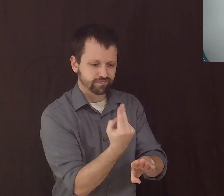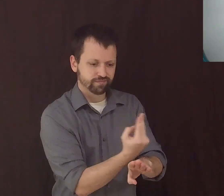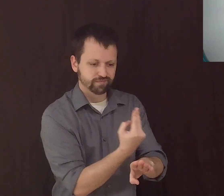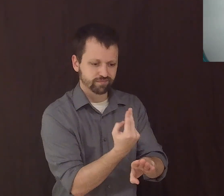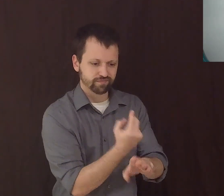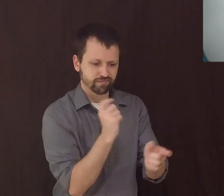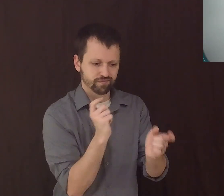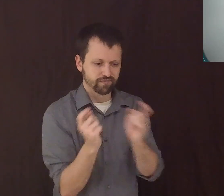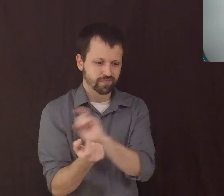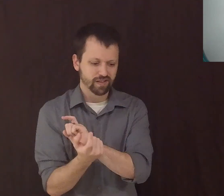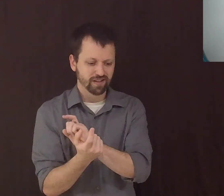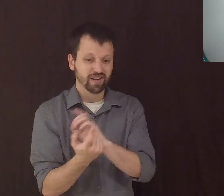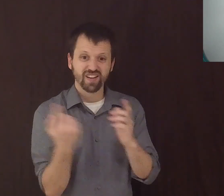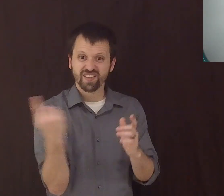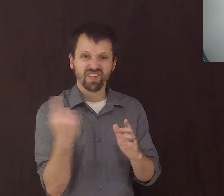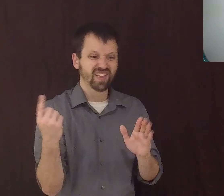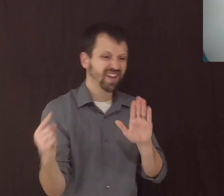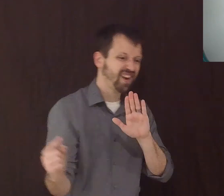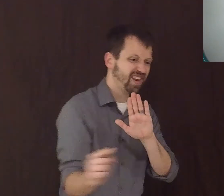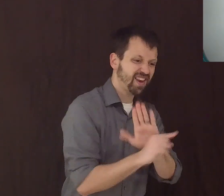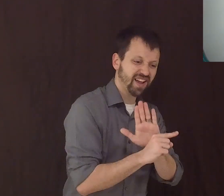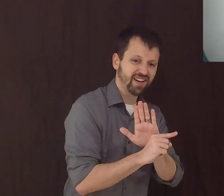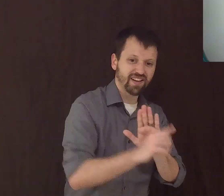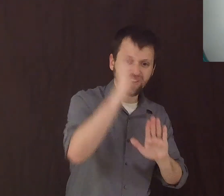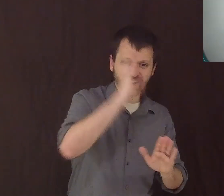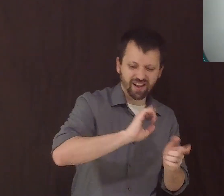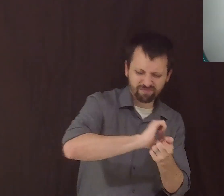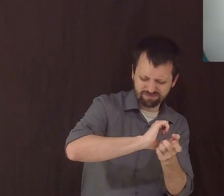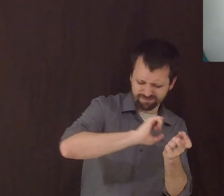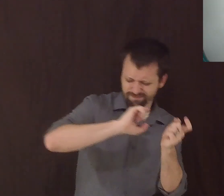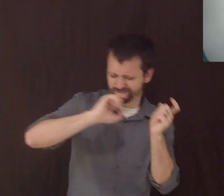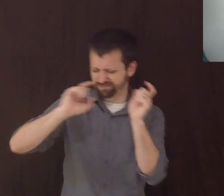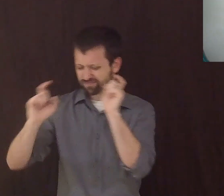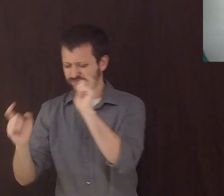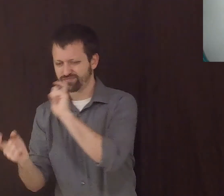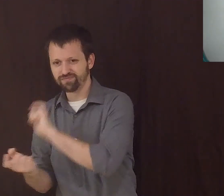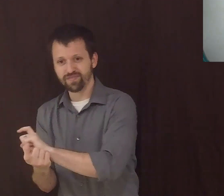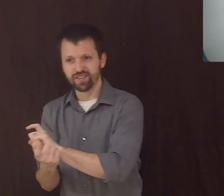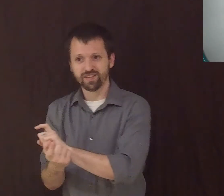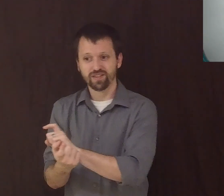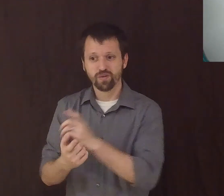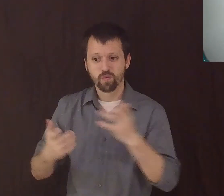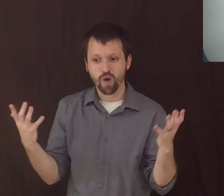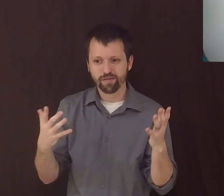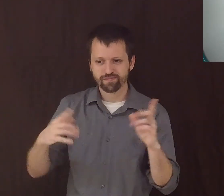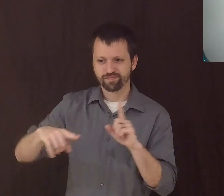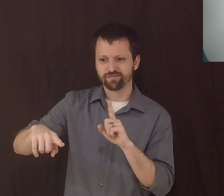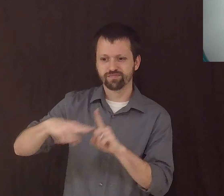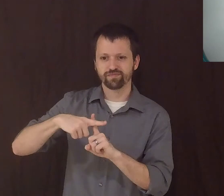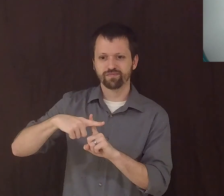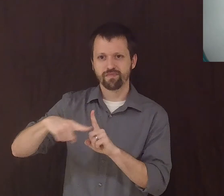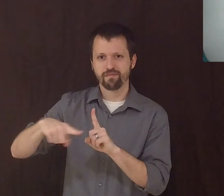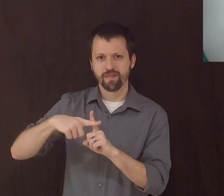maybe looks very negative, and maybe it is very negative, but God's able to transform that negative and turn it into